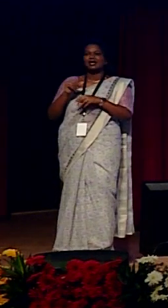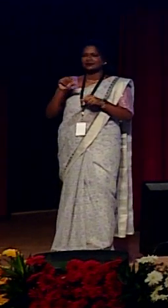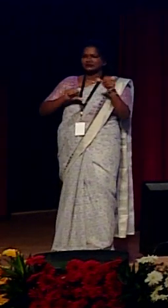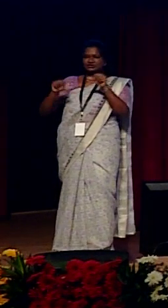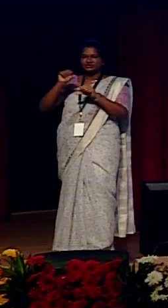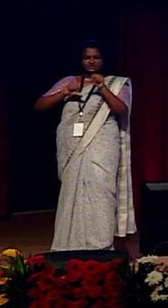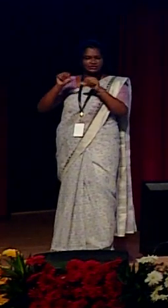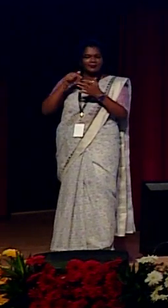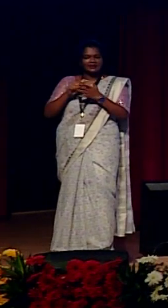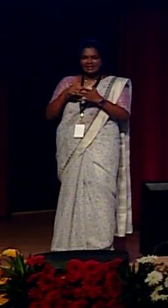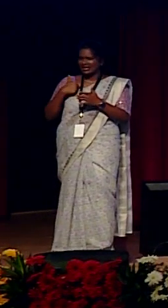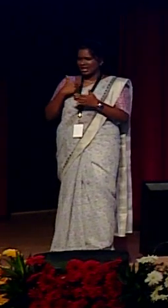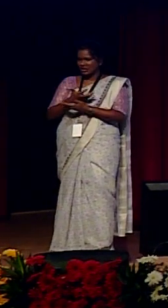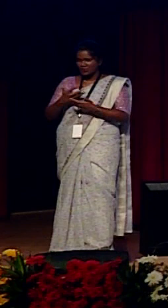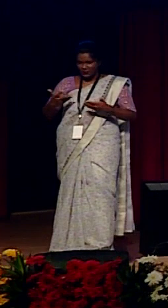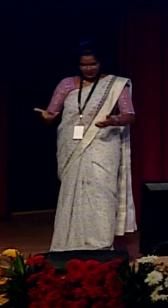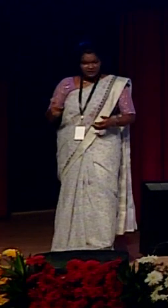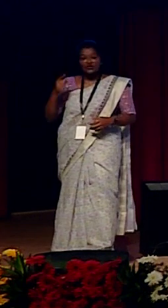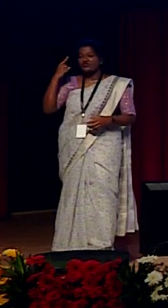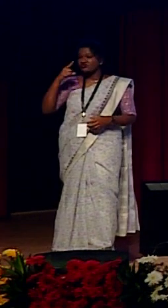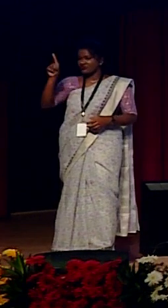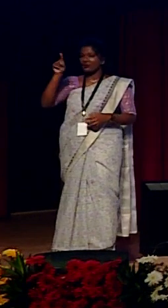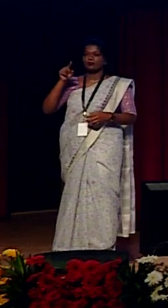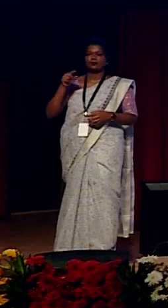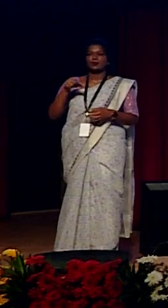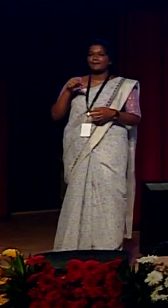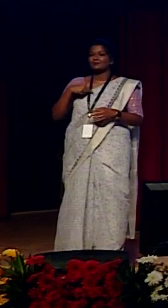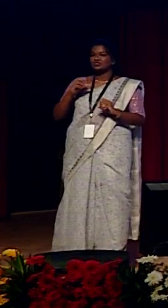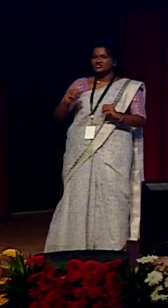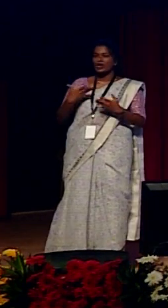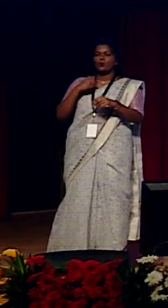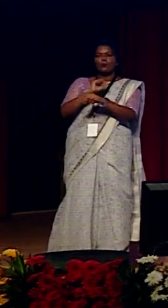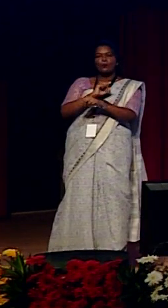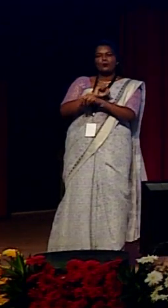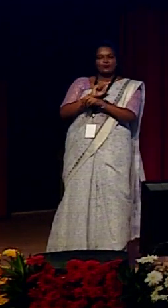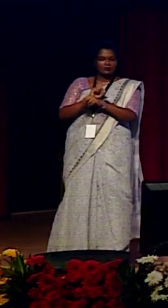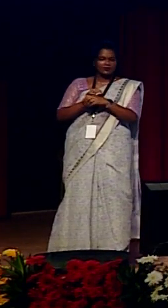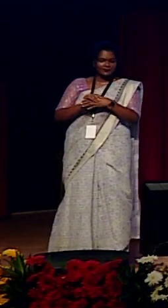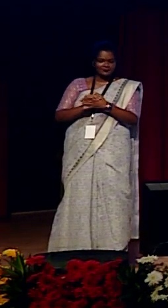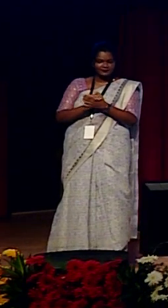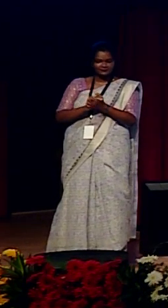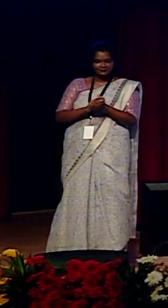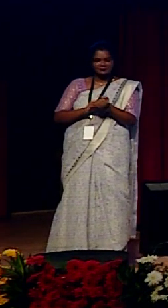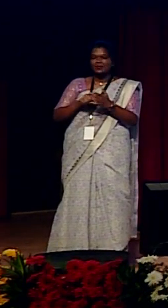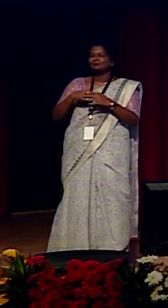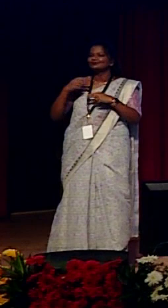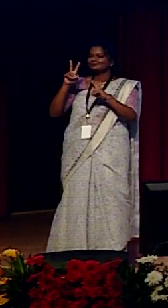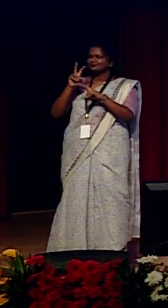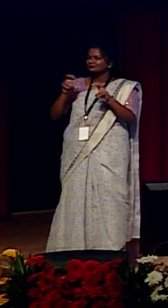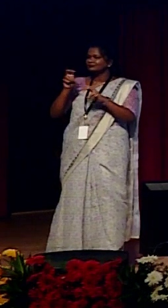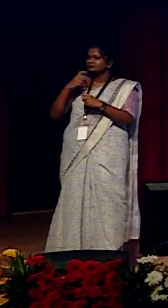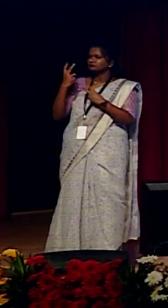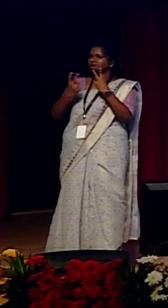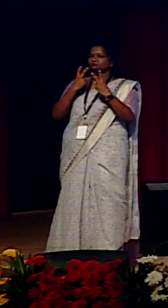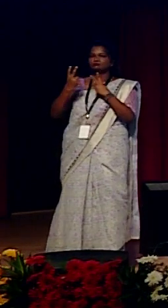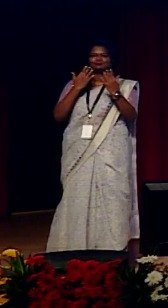accessible through our device, and for that we started working on analyzing experiments from